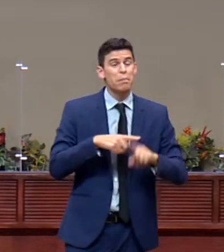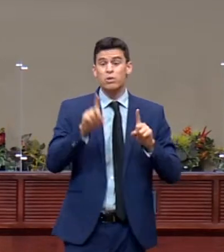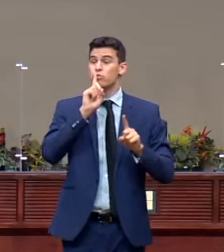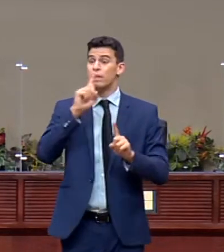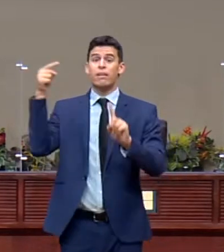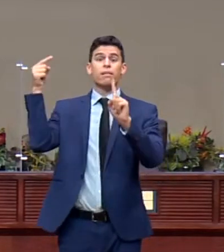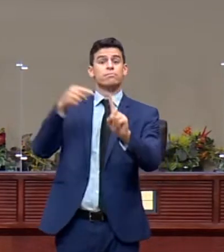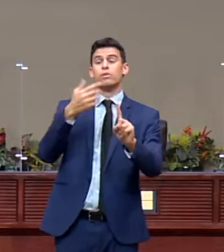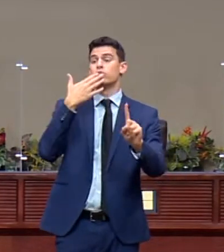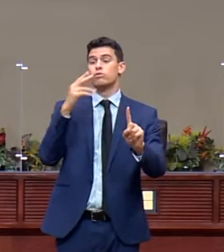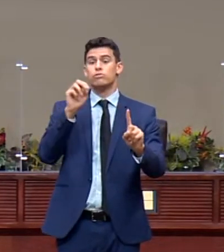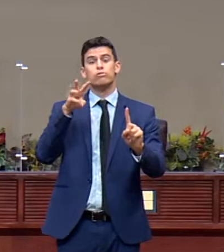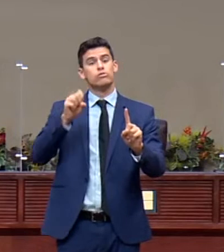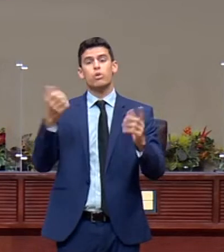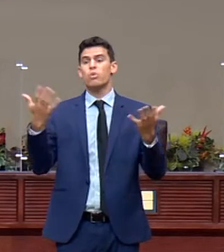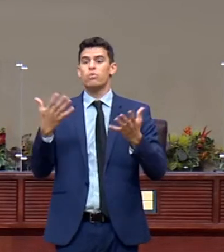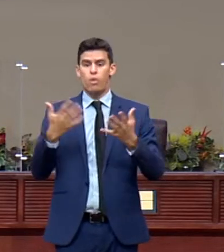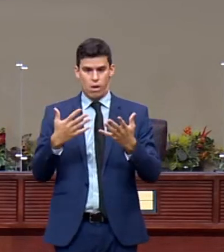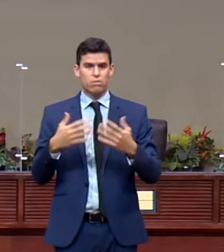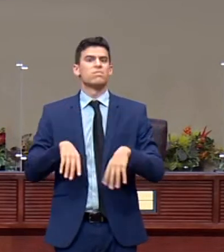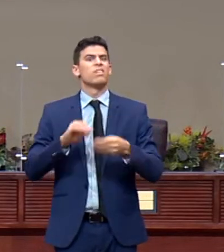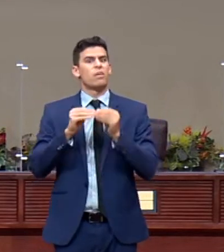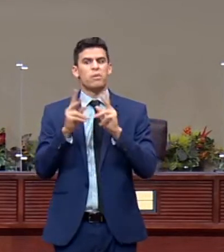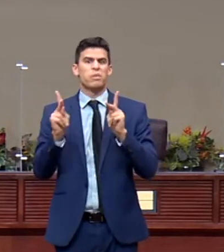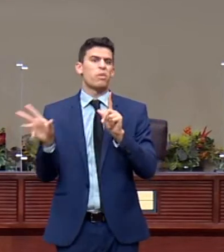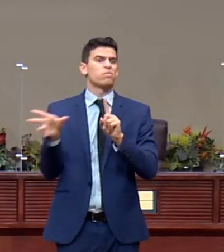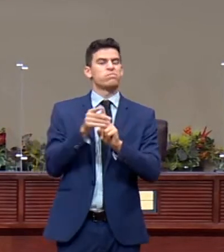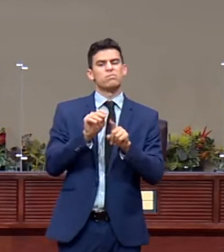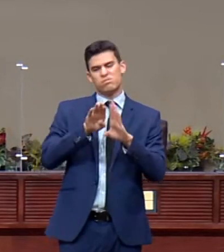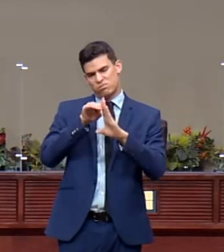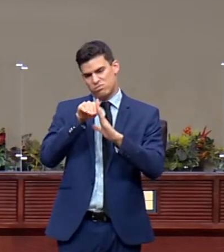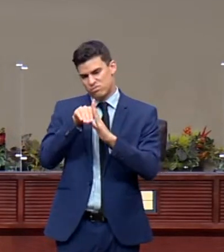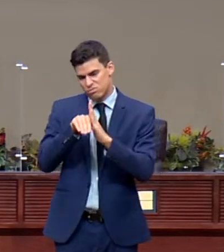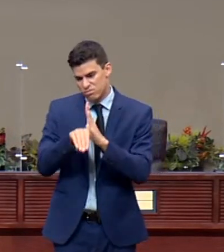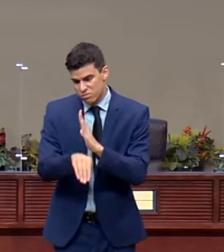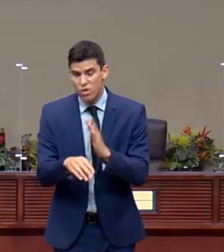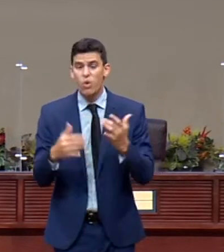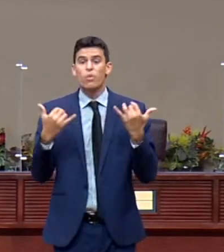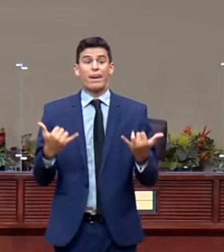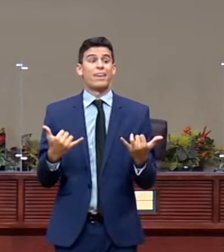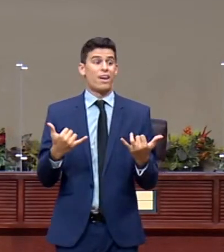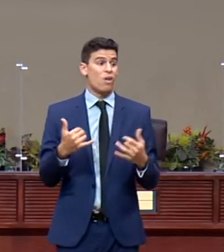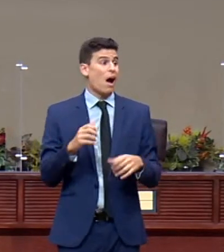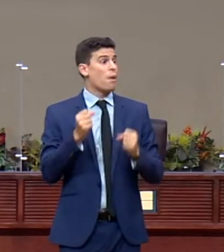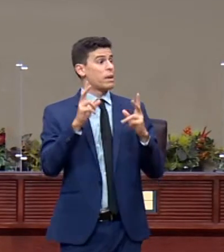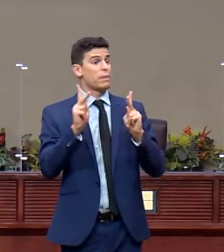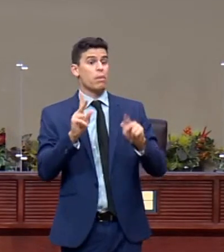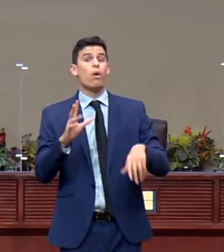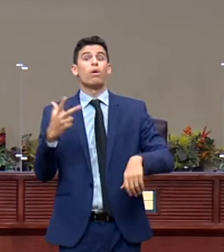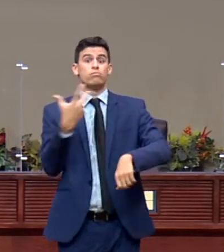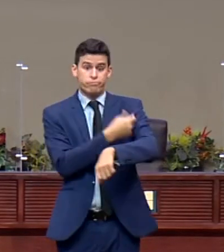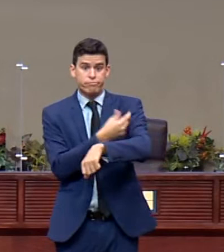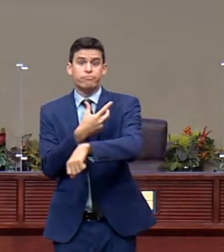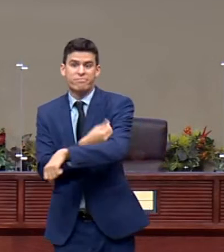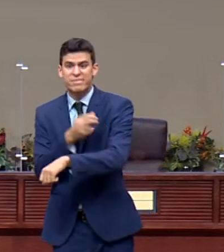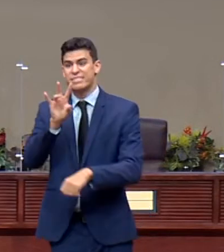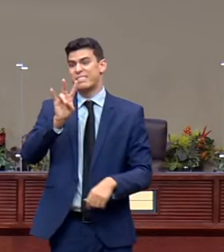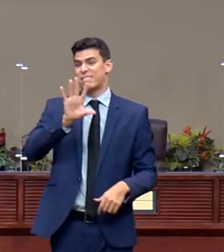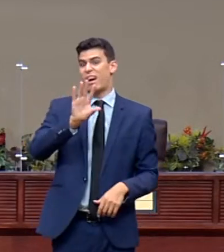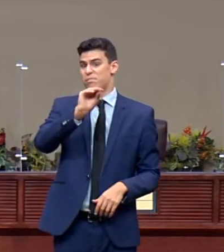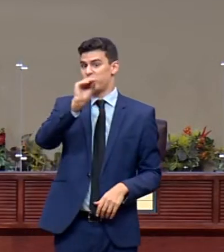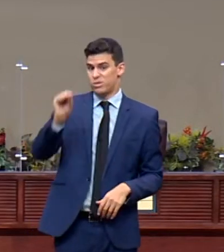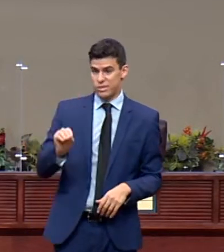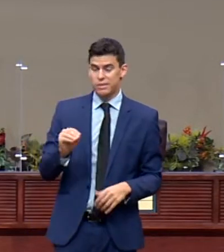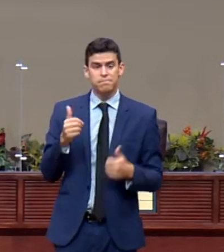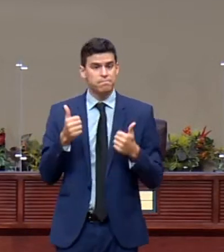Our one dose for residents eligible is at 75%. And in some groups, we